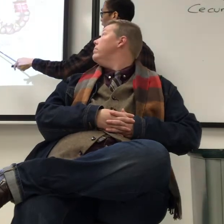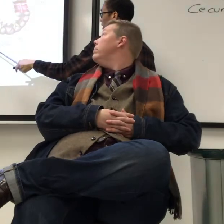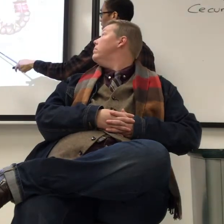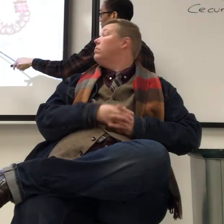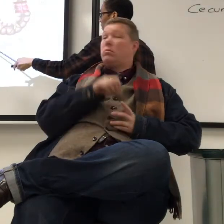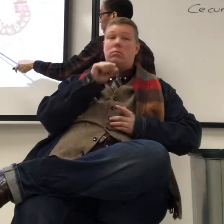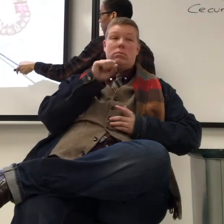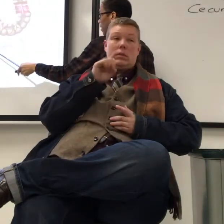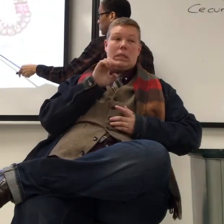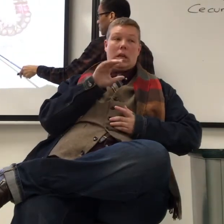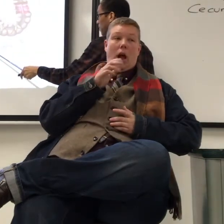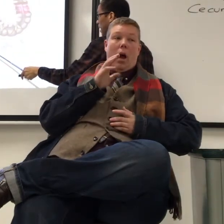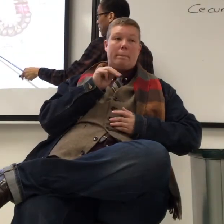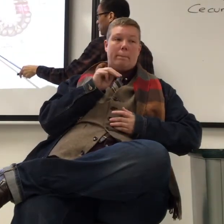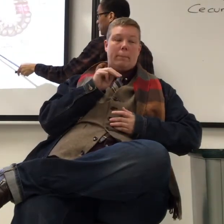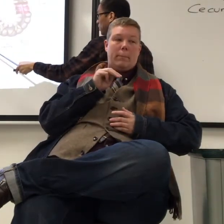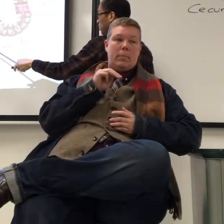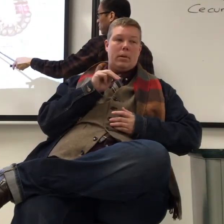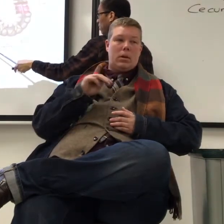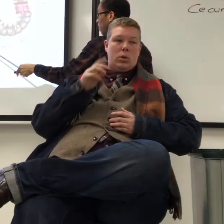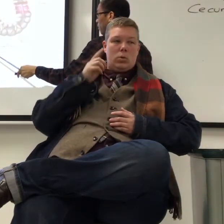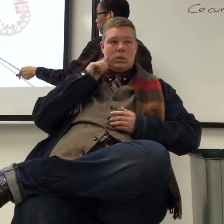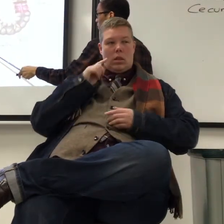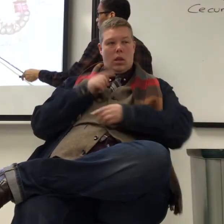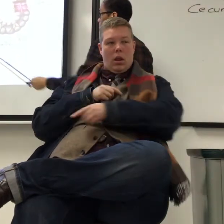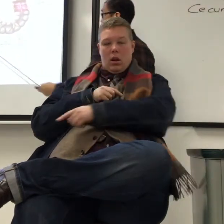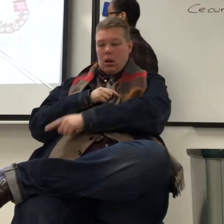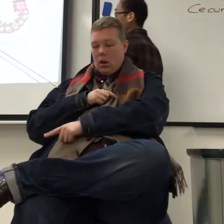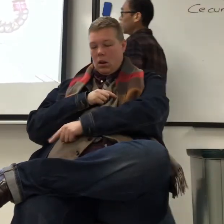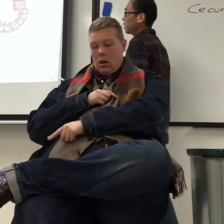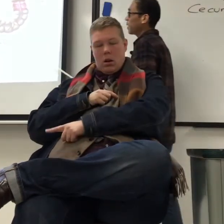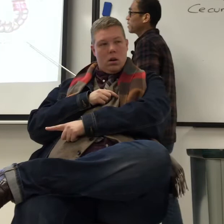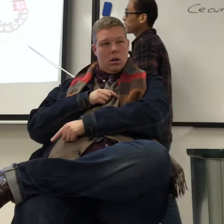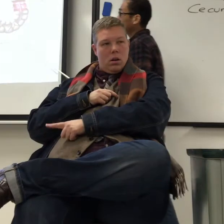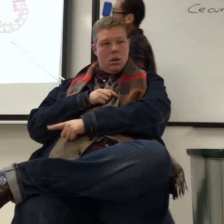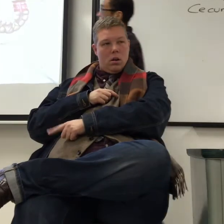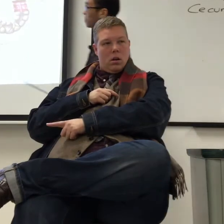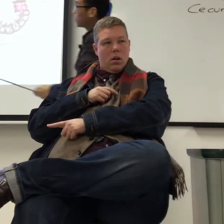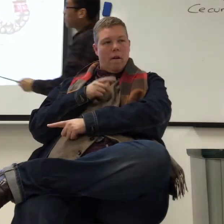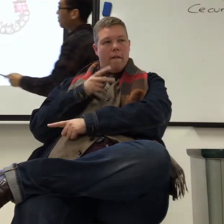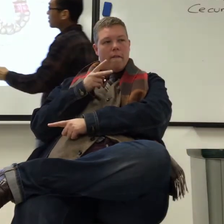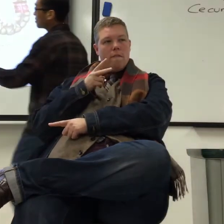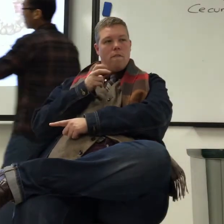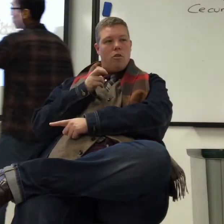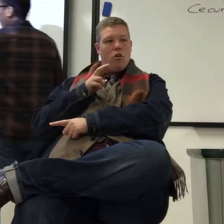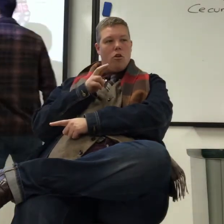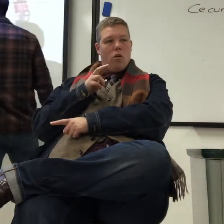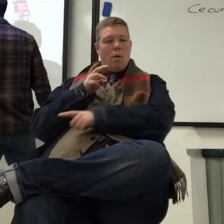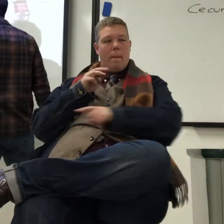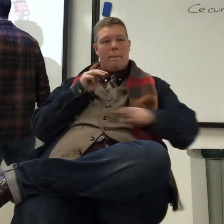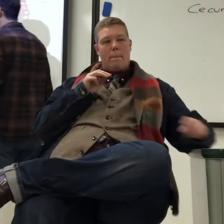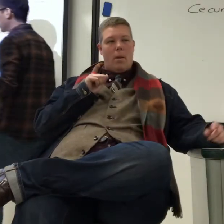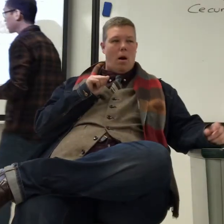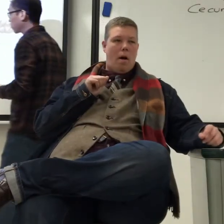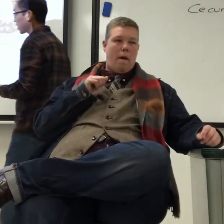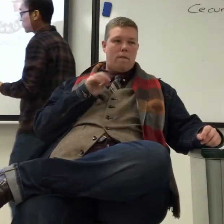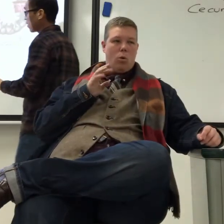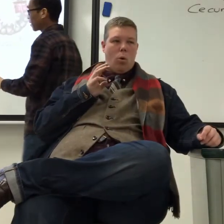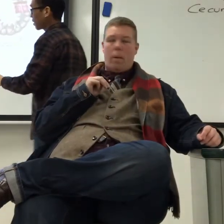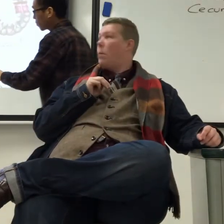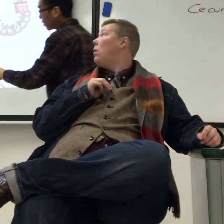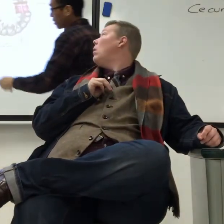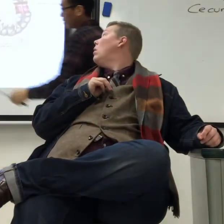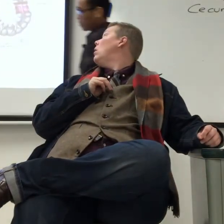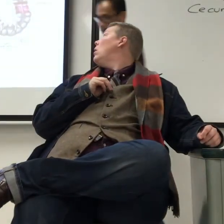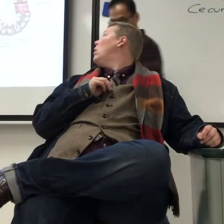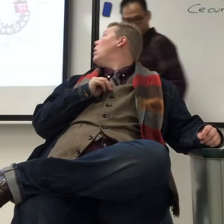And hanging off that little pouch is an appendage called the vermiform appendix. I misspelled it here. That says veriform. This is the correct spelling